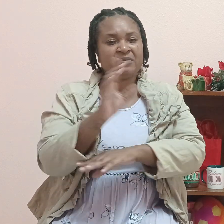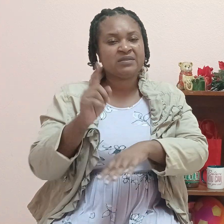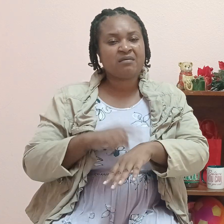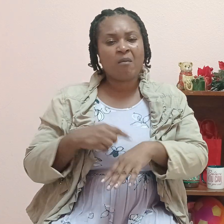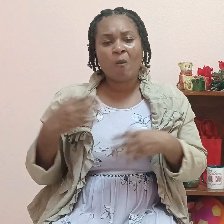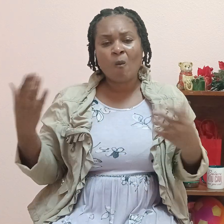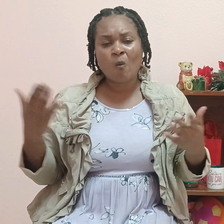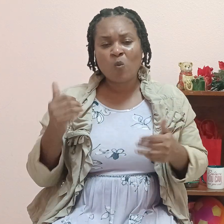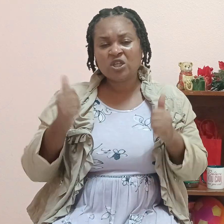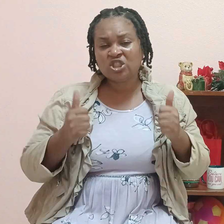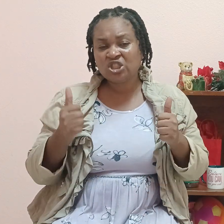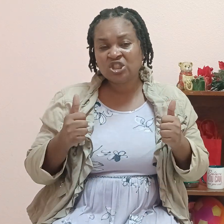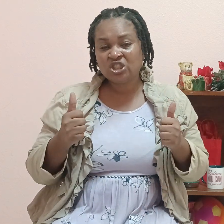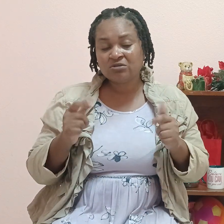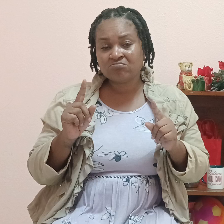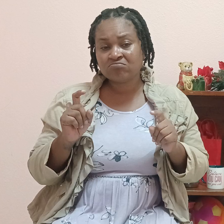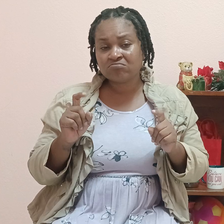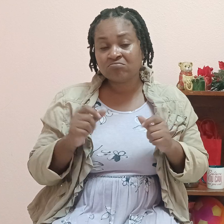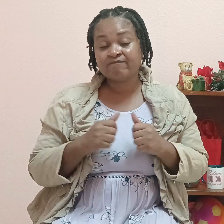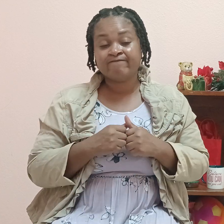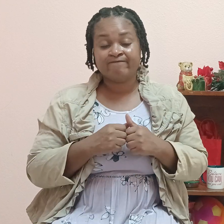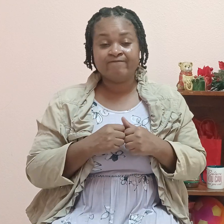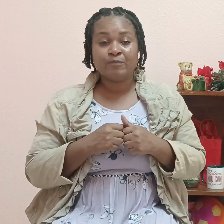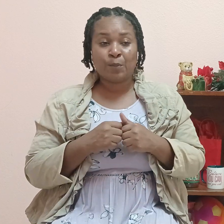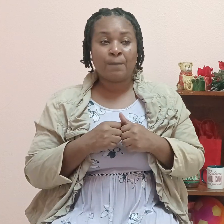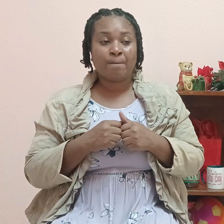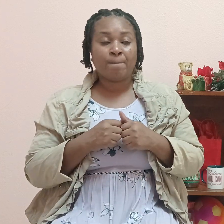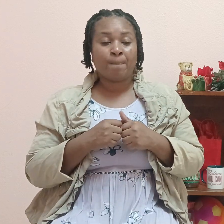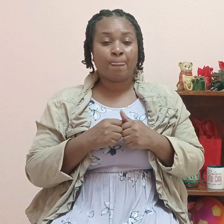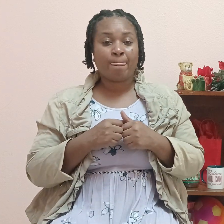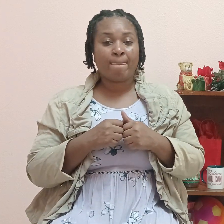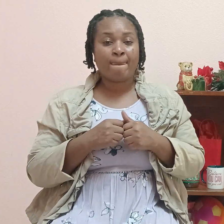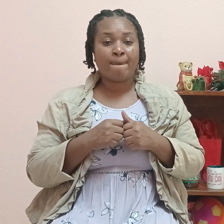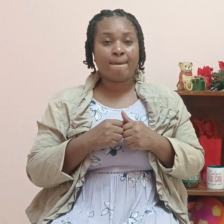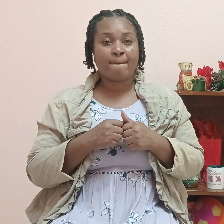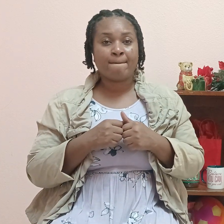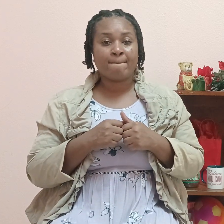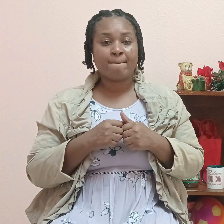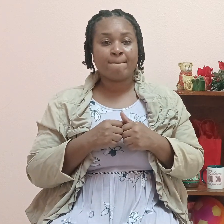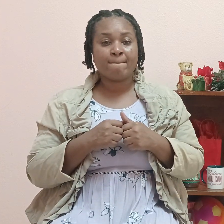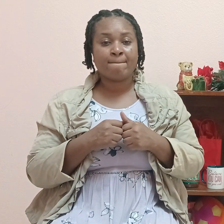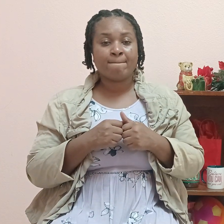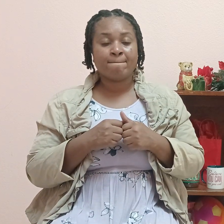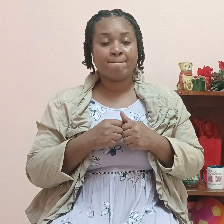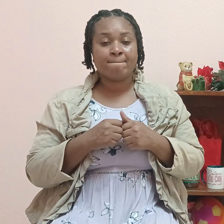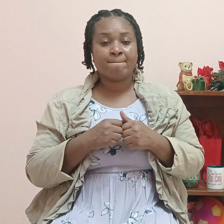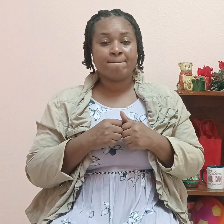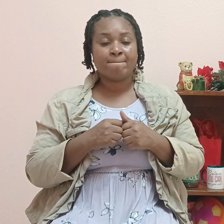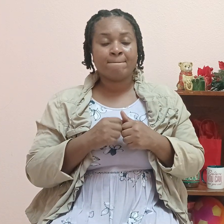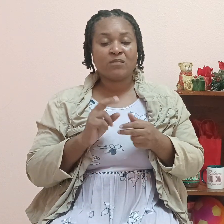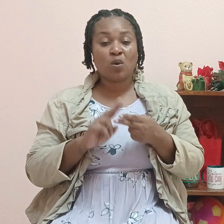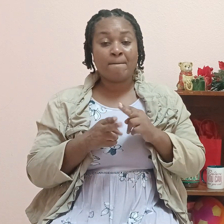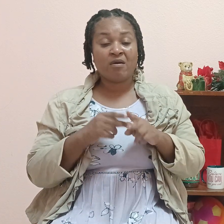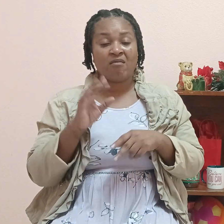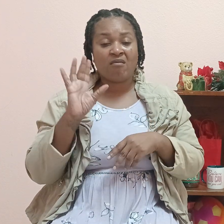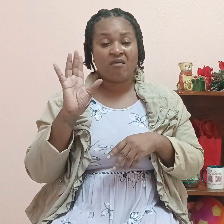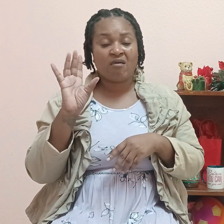Question 8. In Jamaican tradition, what is the meaning of the